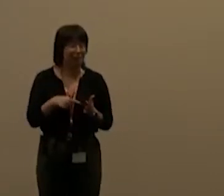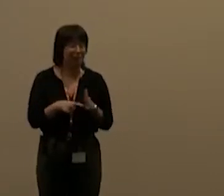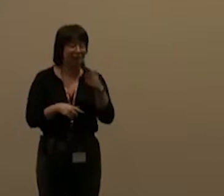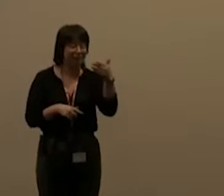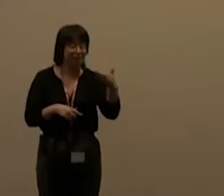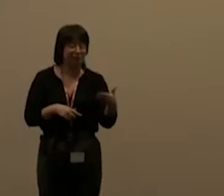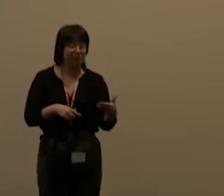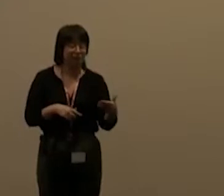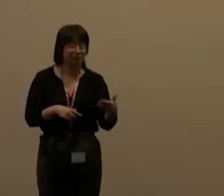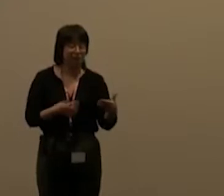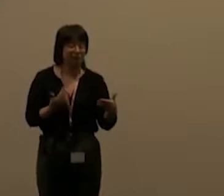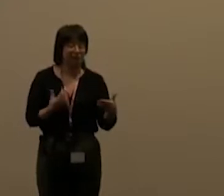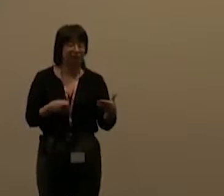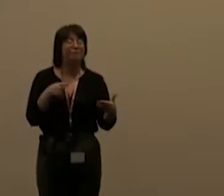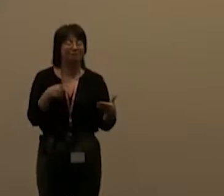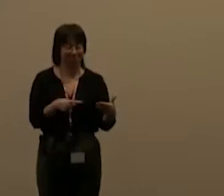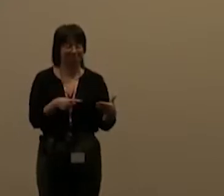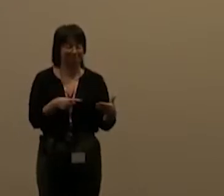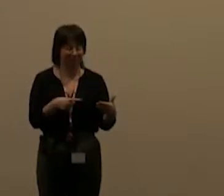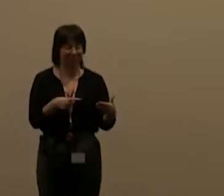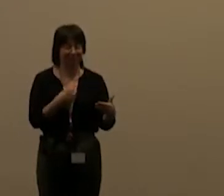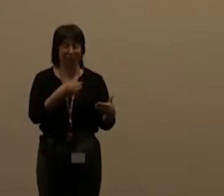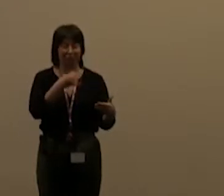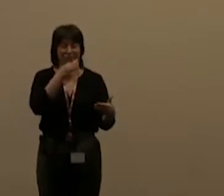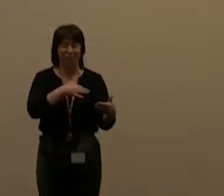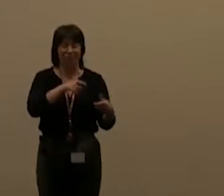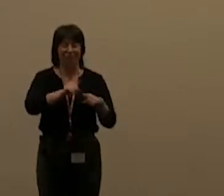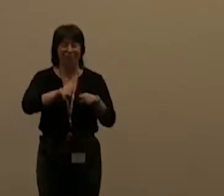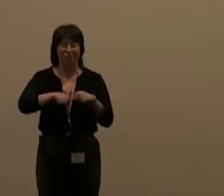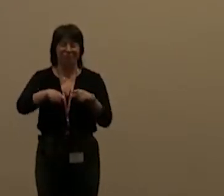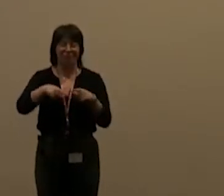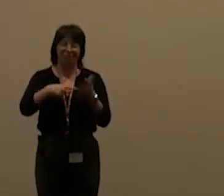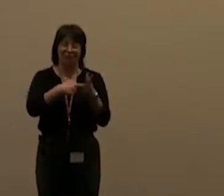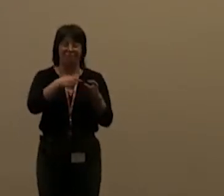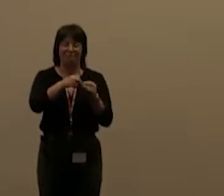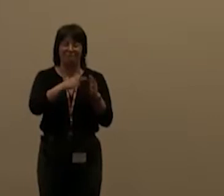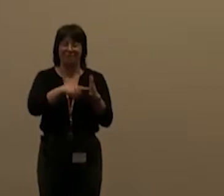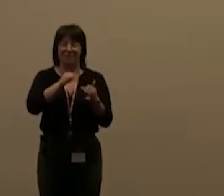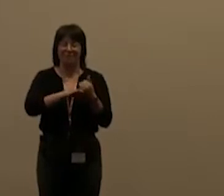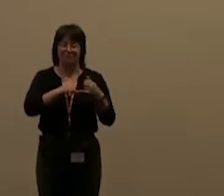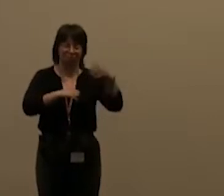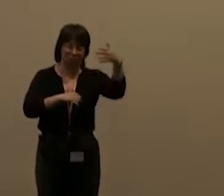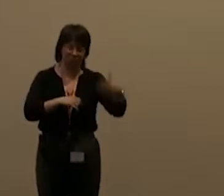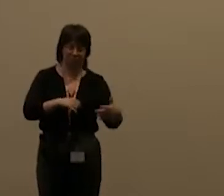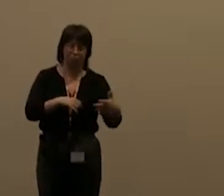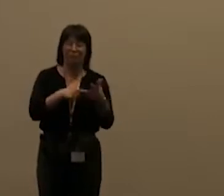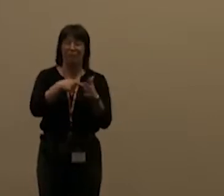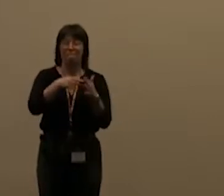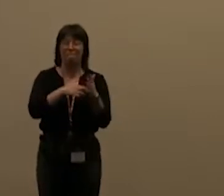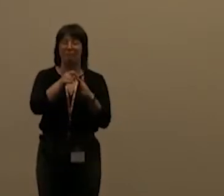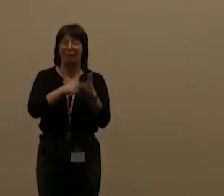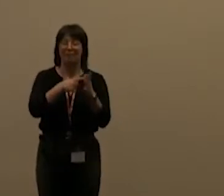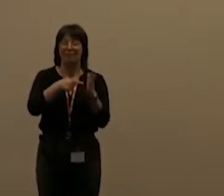site is where I have, some of these out-of-the-box templates that I was talking about. So one of the out-of-the-box templates we have